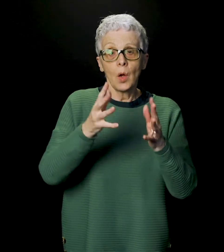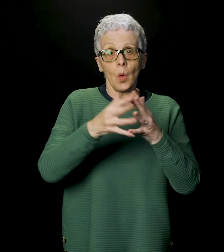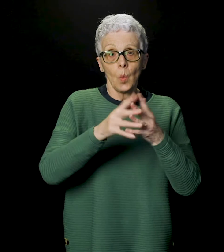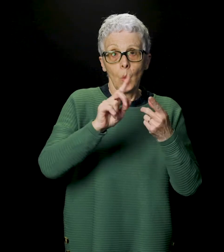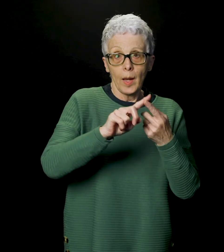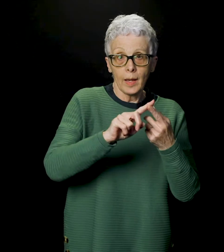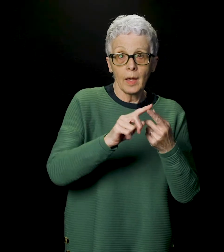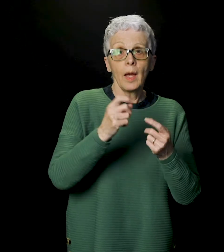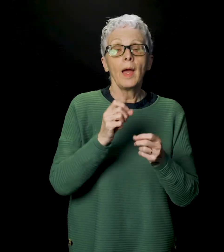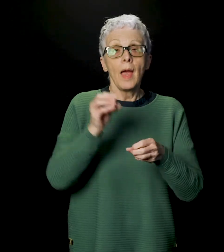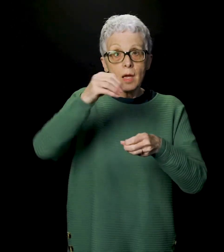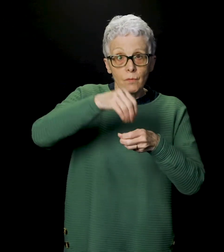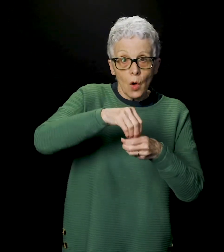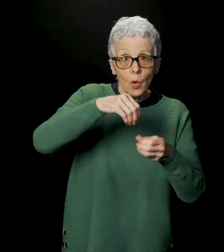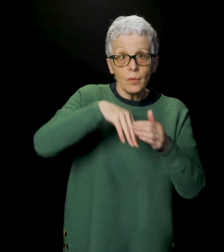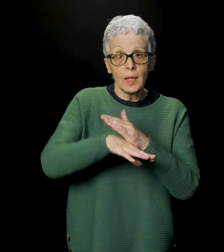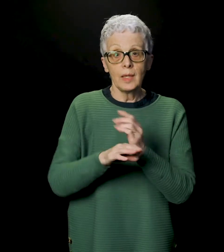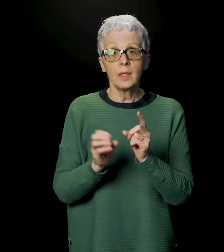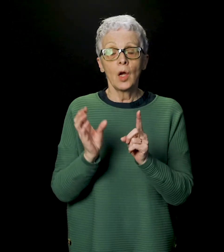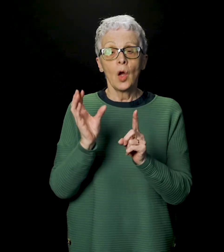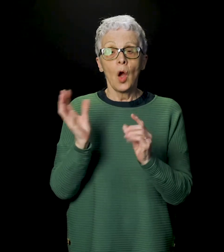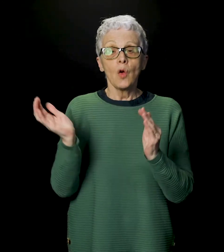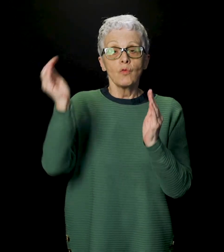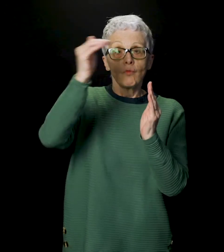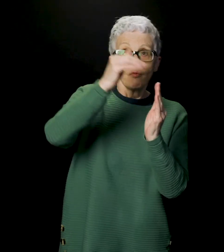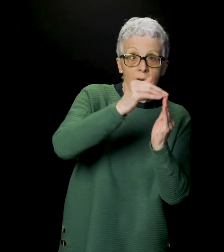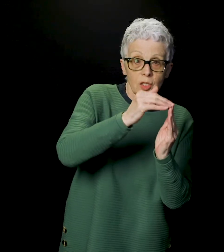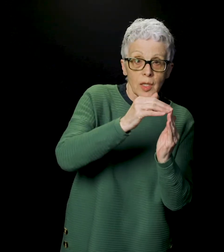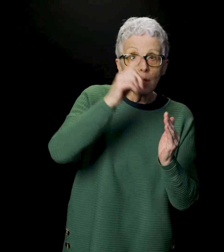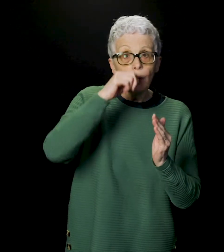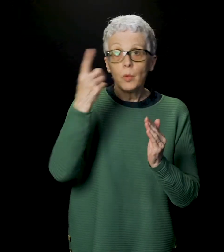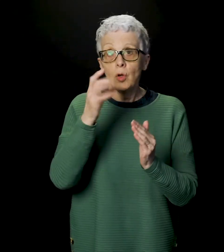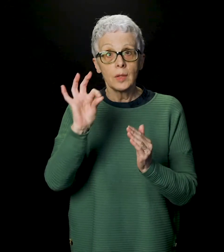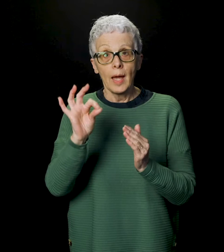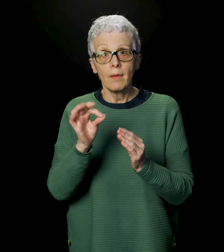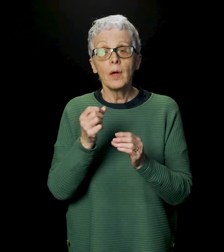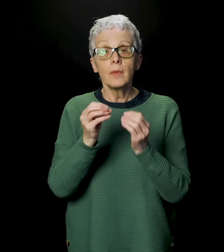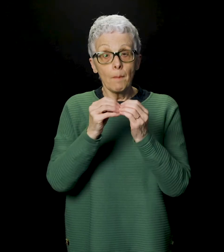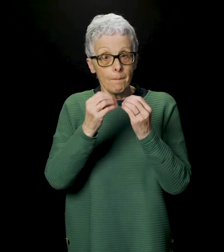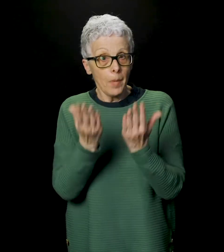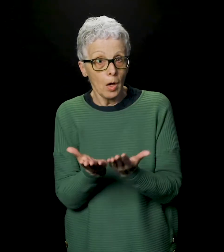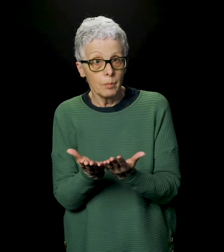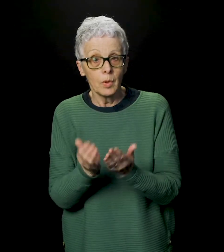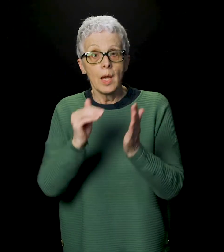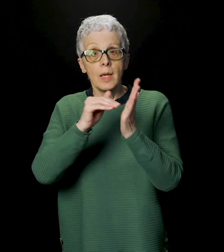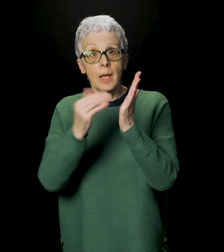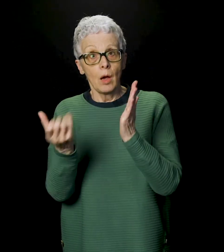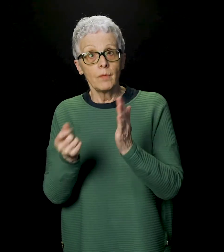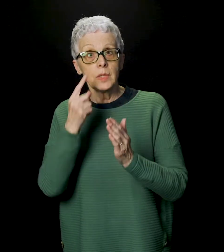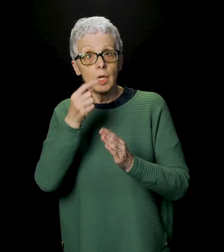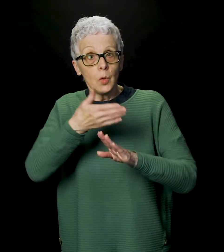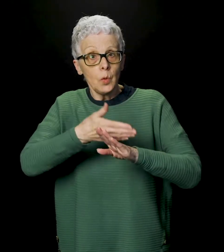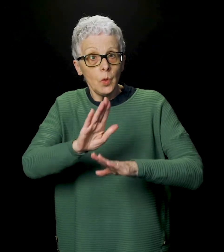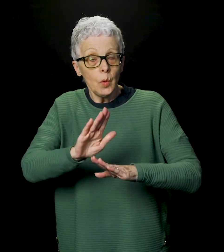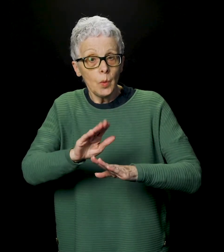reaching the unreached. That means people who do not have access to the gospel. But now what we're seeing a new thing is